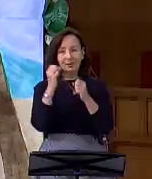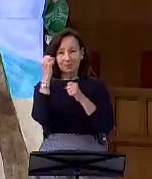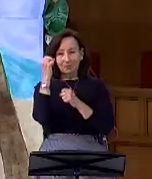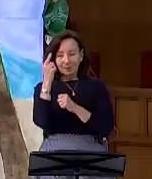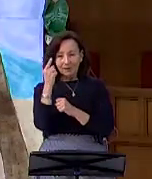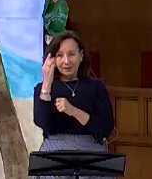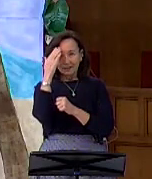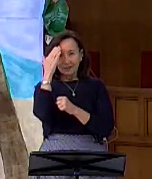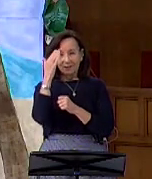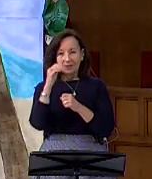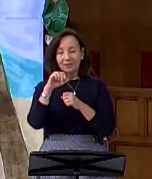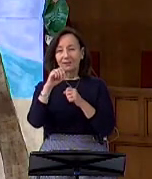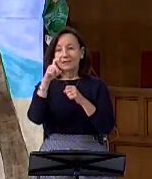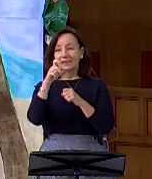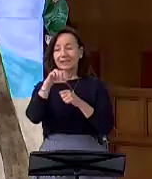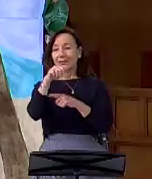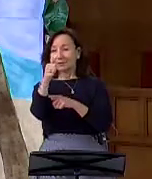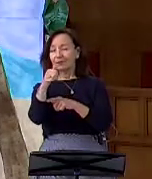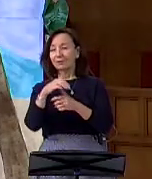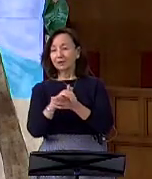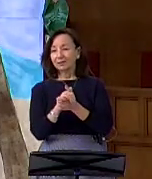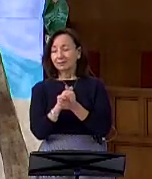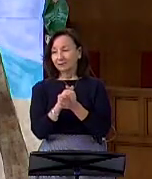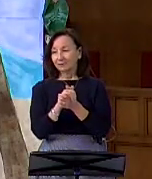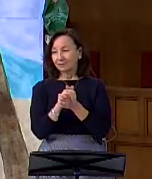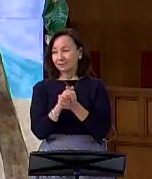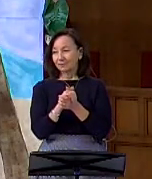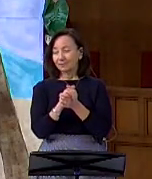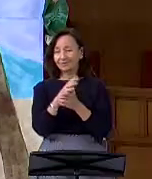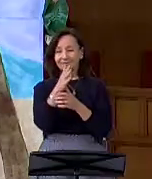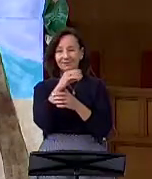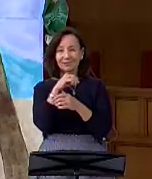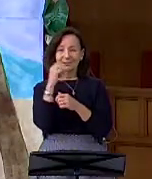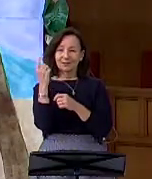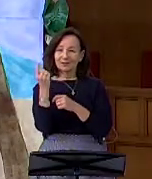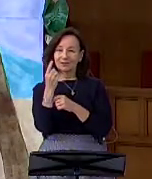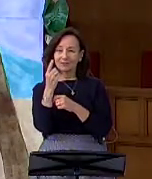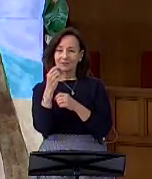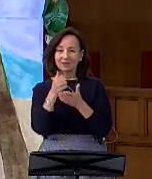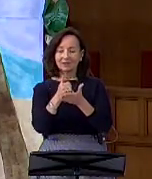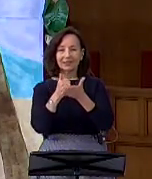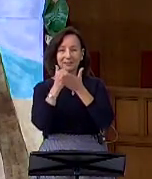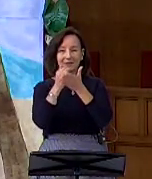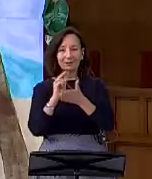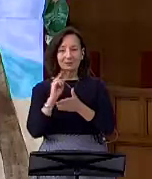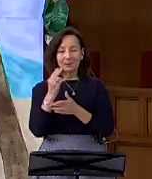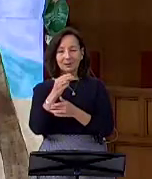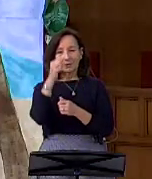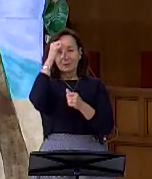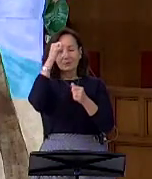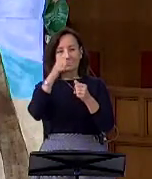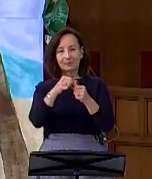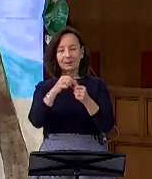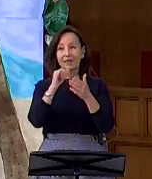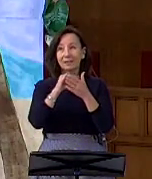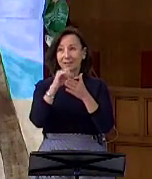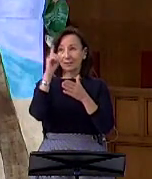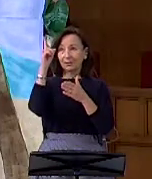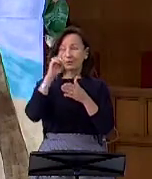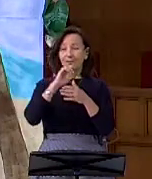the needs of others, and always help us to remember that you